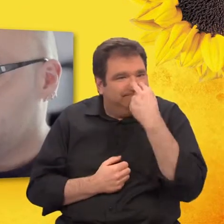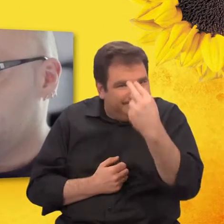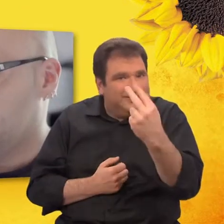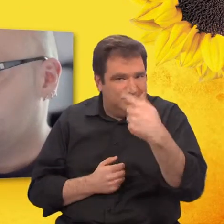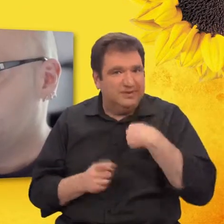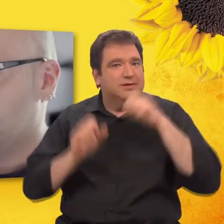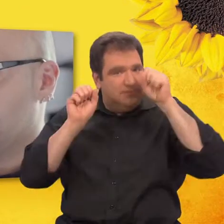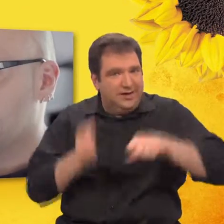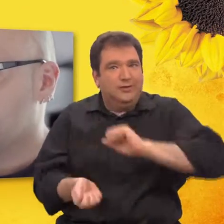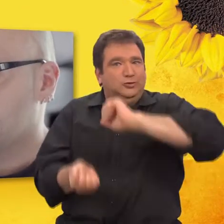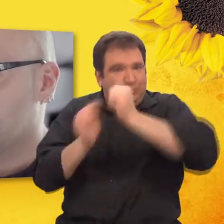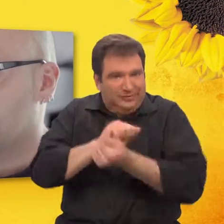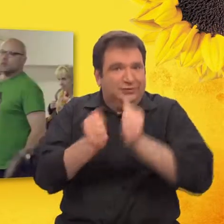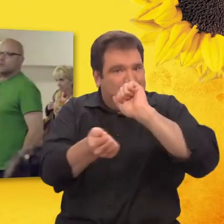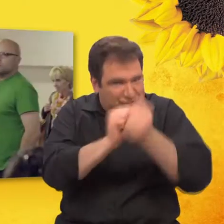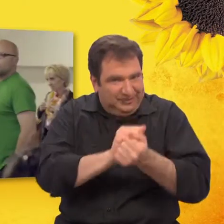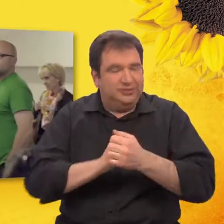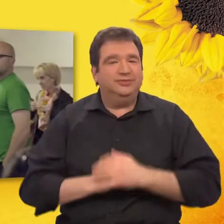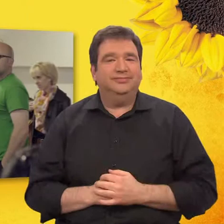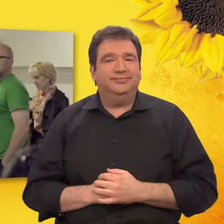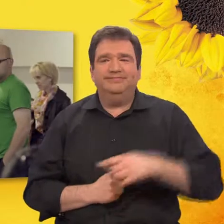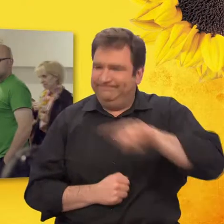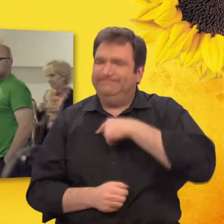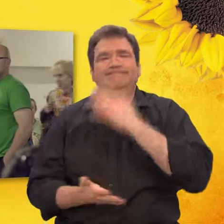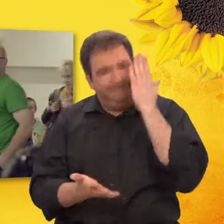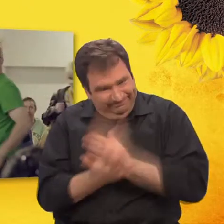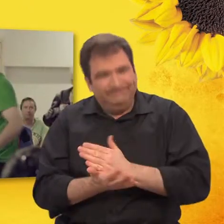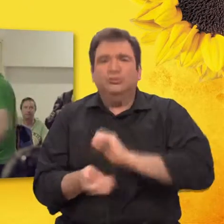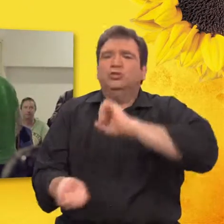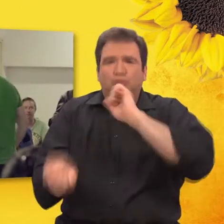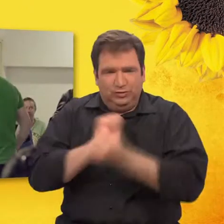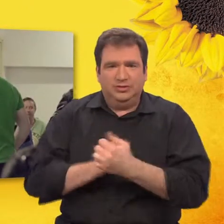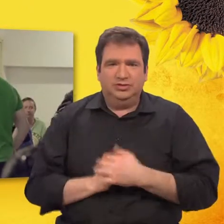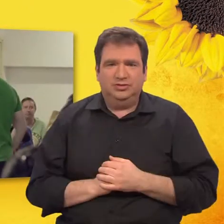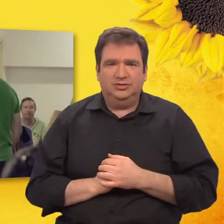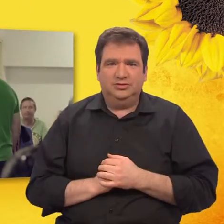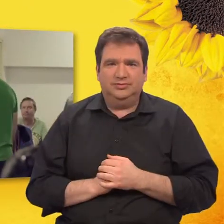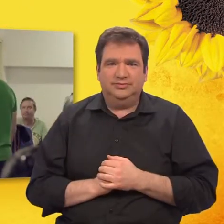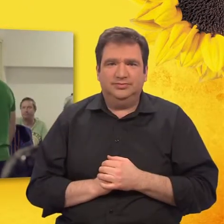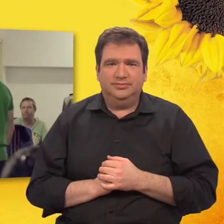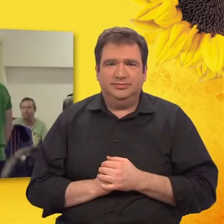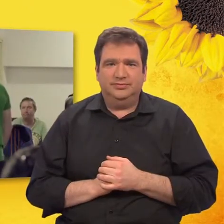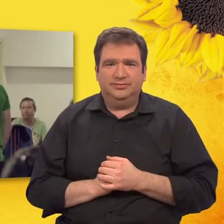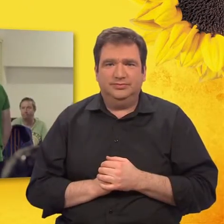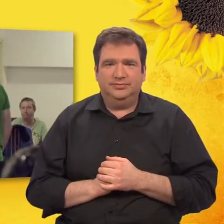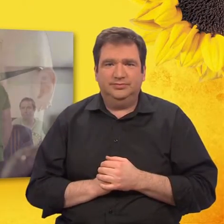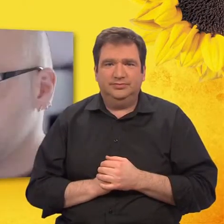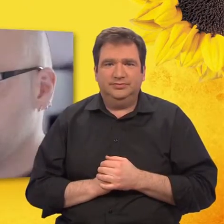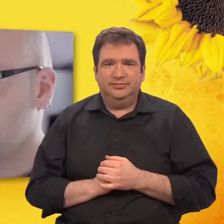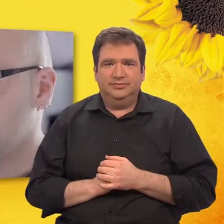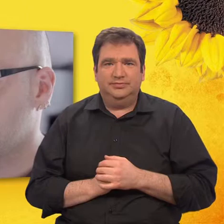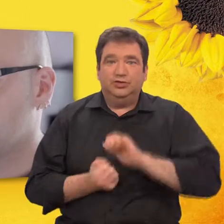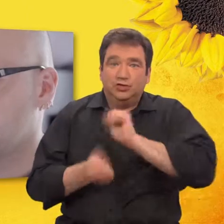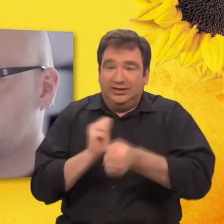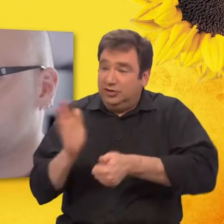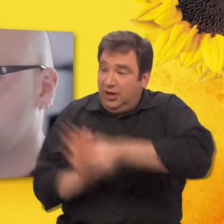Pero, lo veo bien también porque se puede cambiar todo esto y